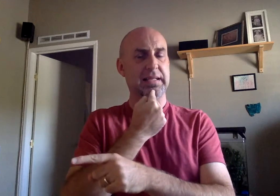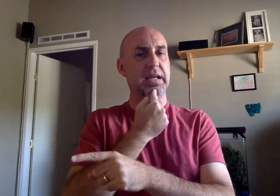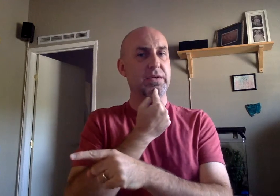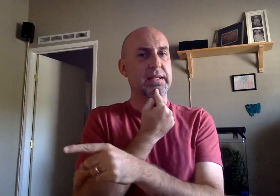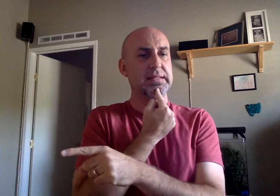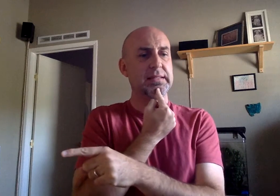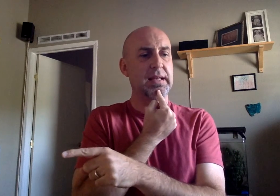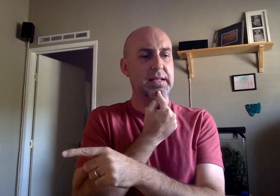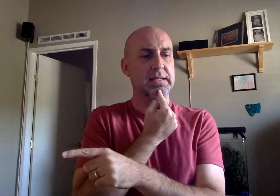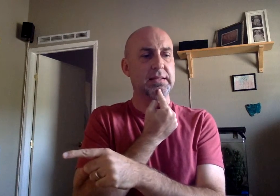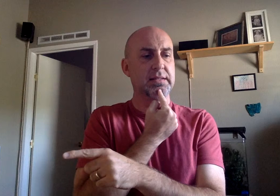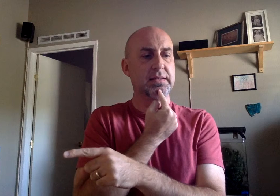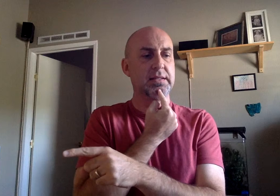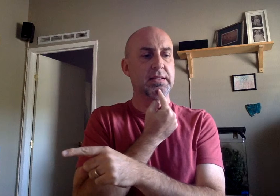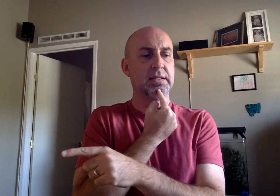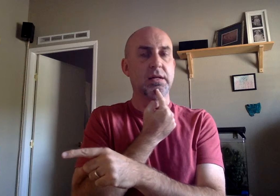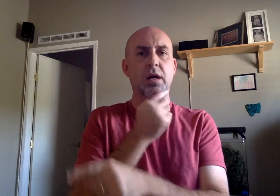Harry, he said.